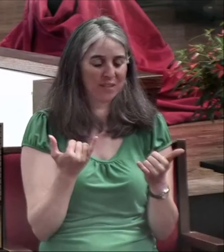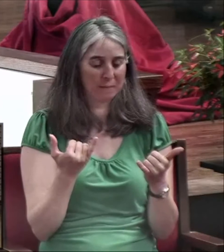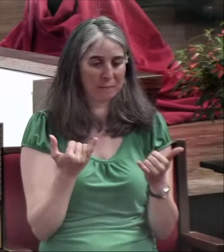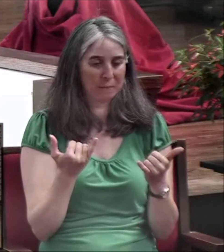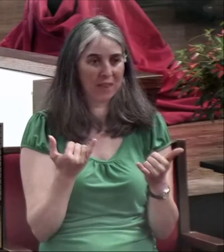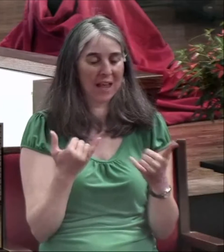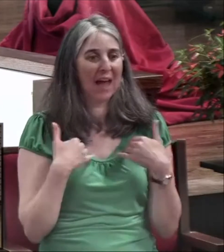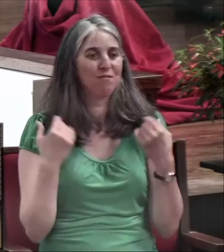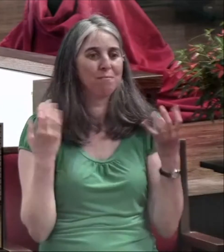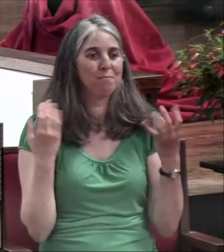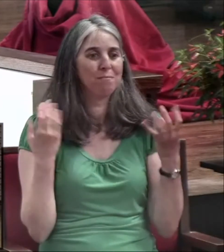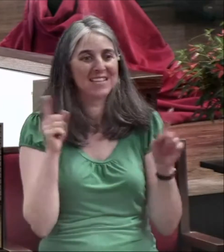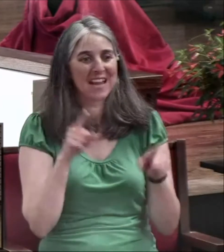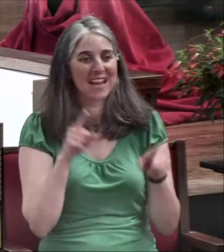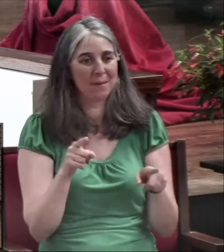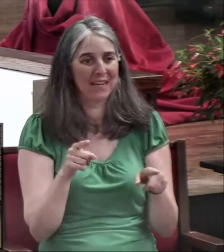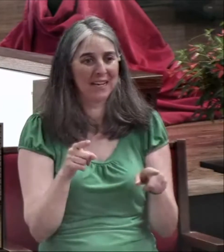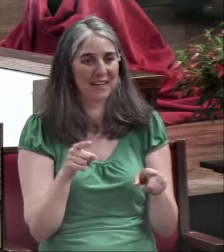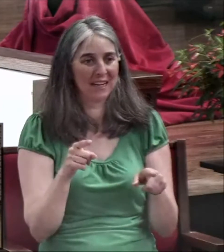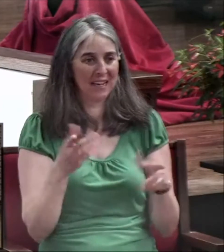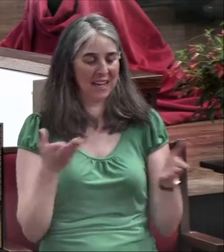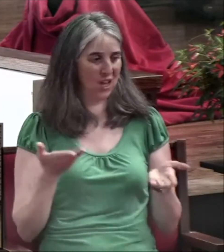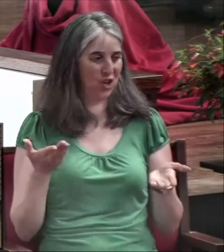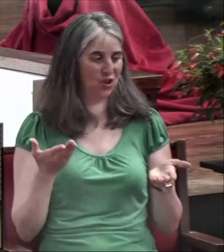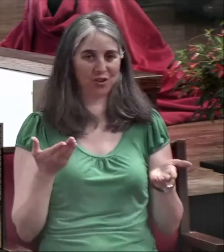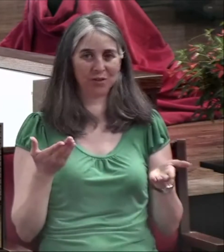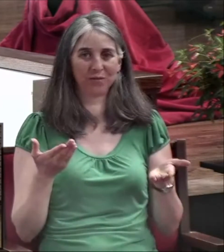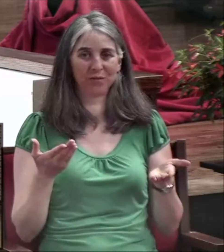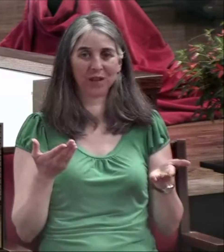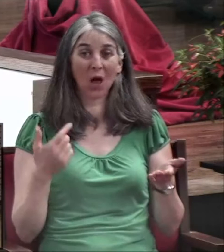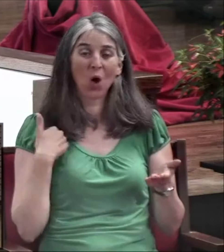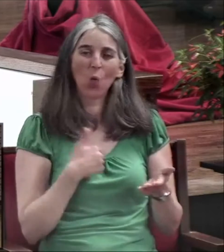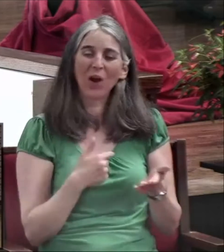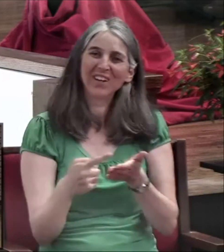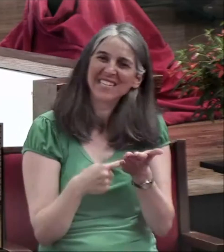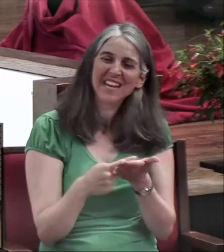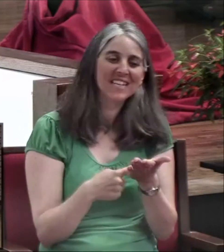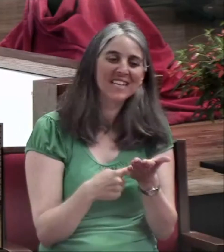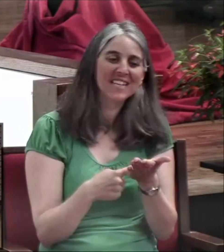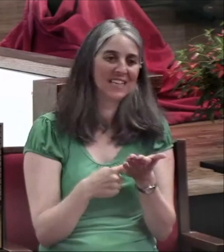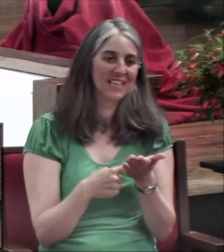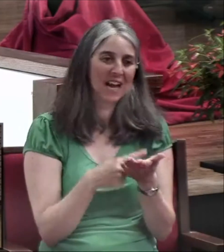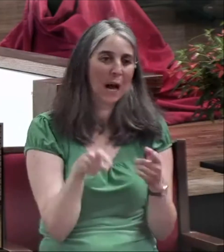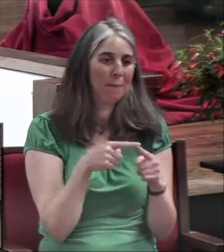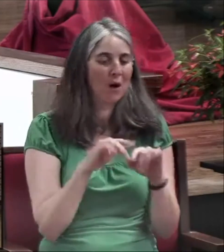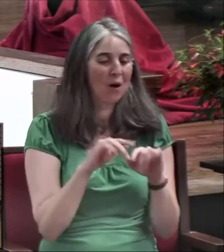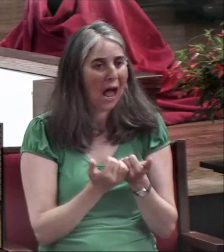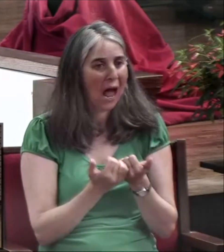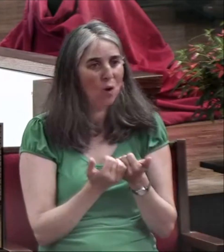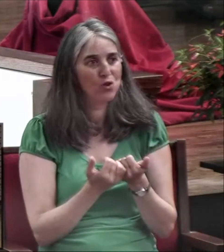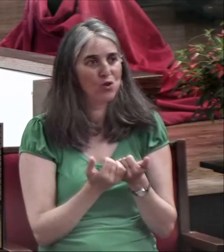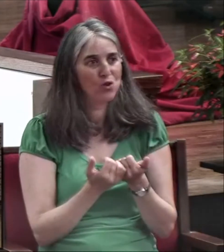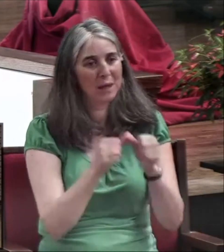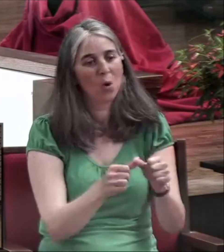There's a lot of things happening behind the scenes, and we're discussing how to resume